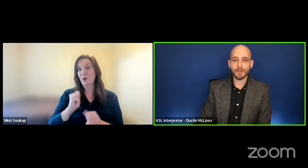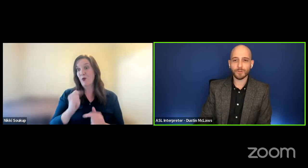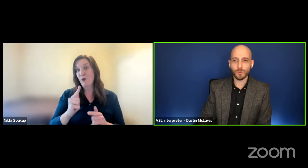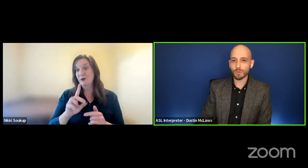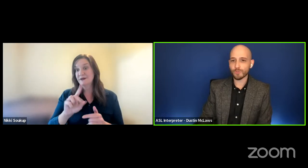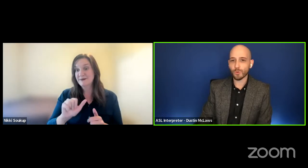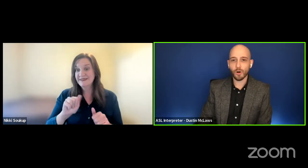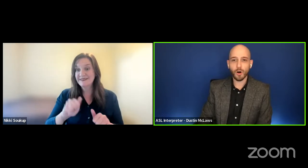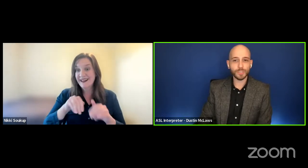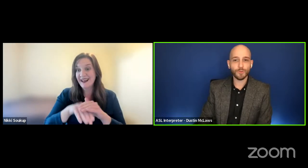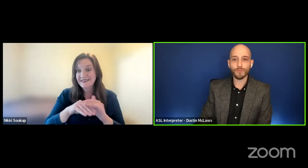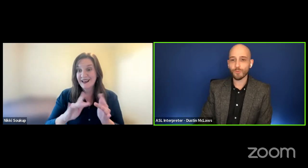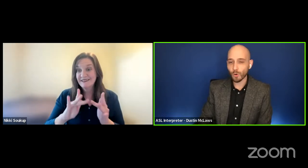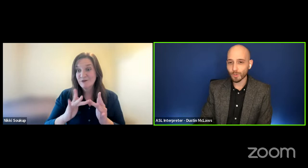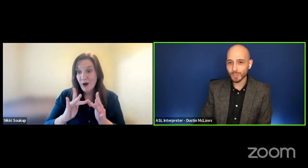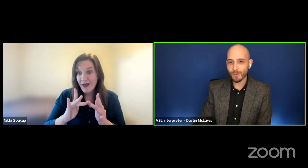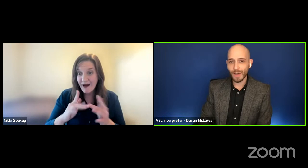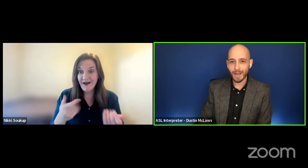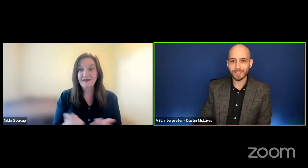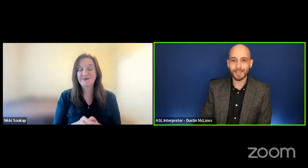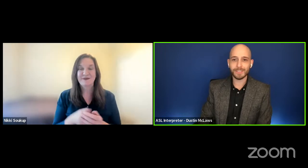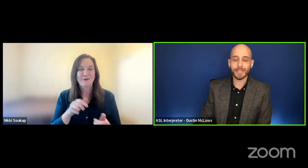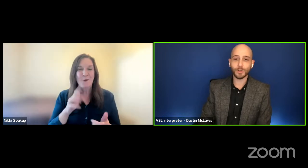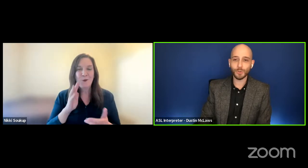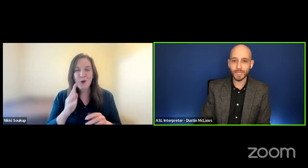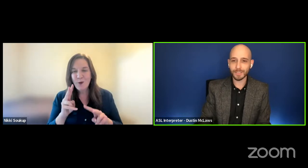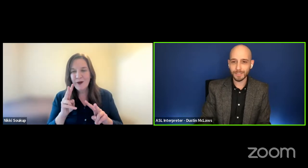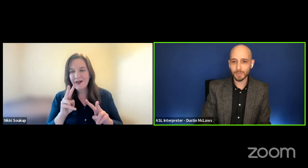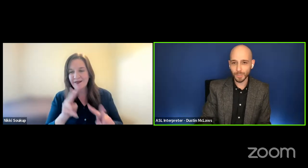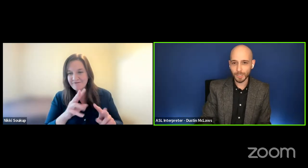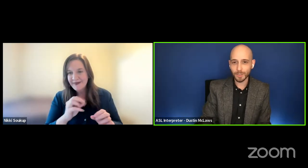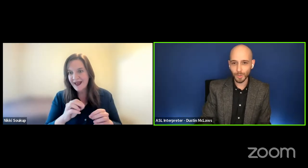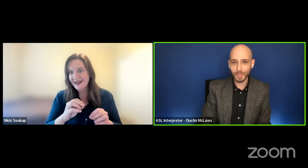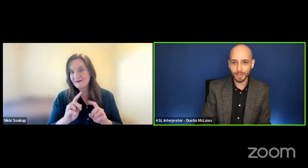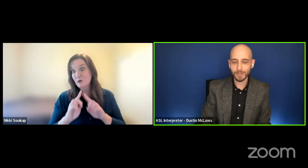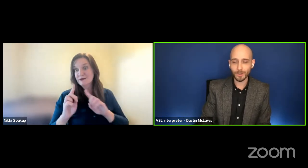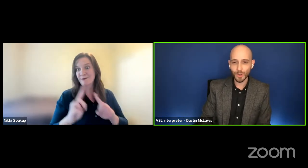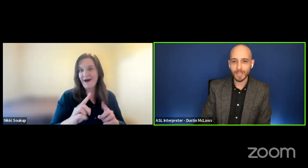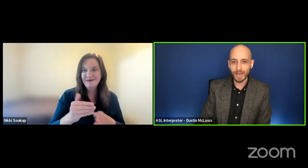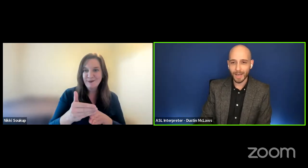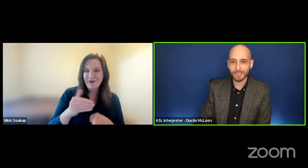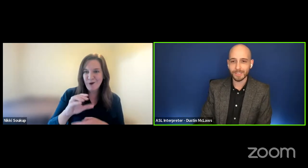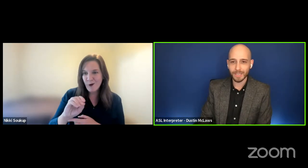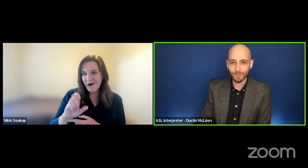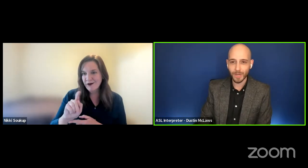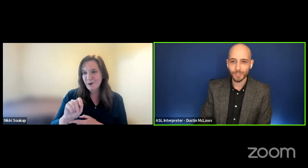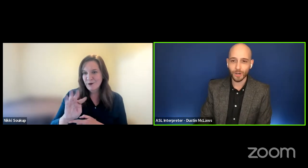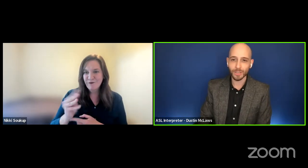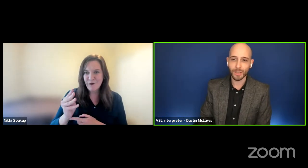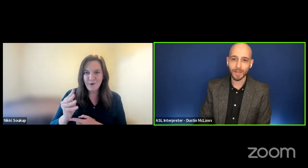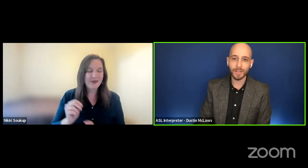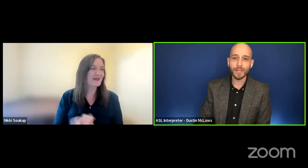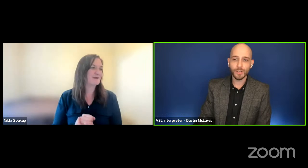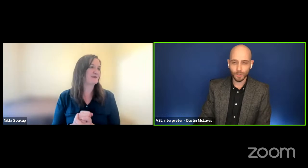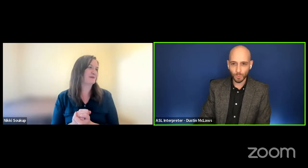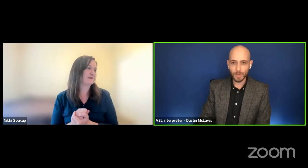And that goes for all different forms of access, including the disability community accessing information online. So we